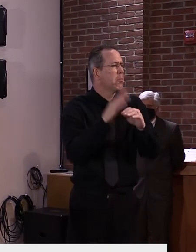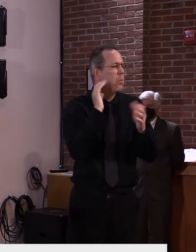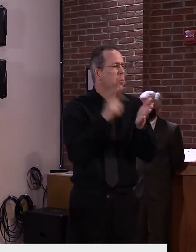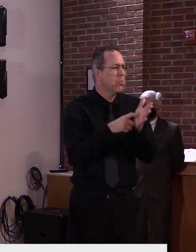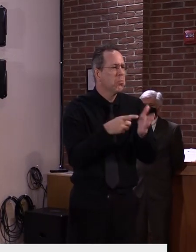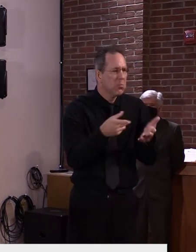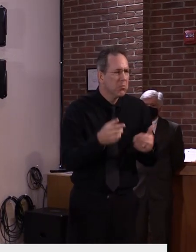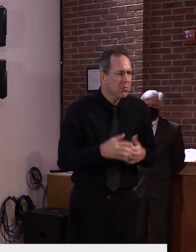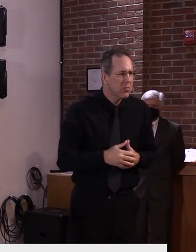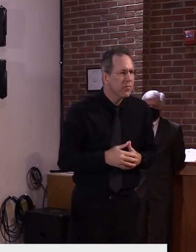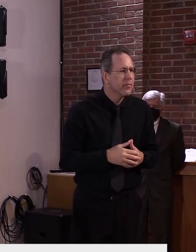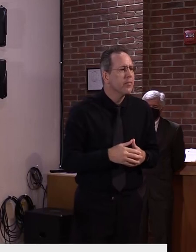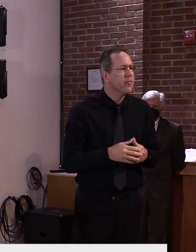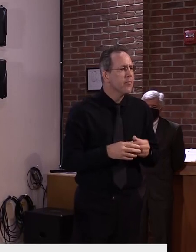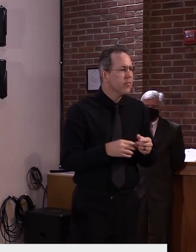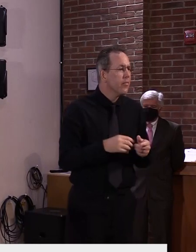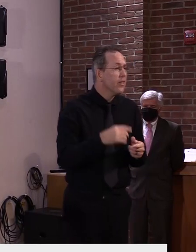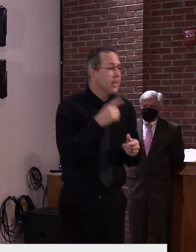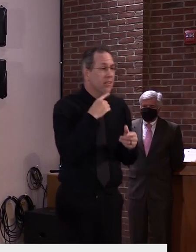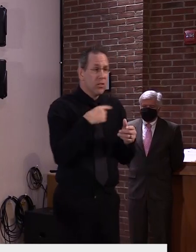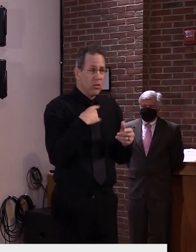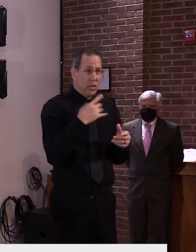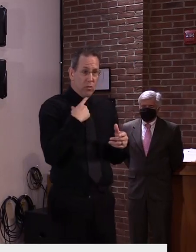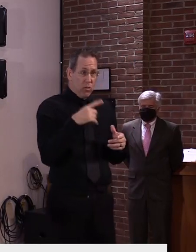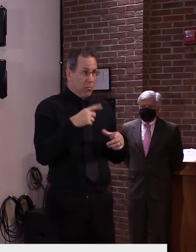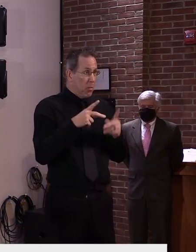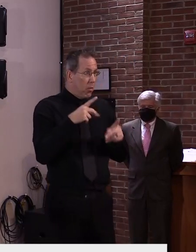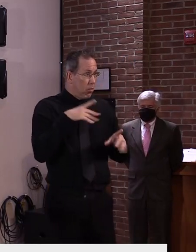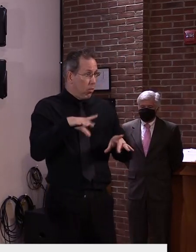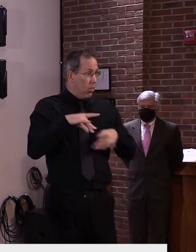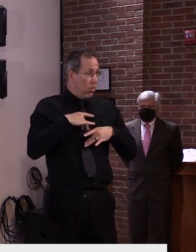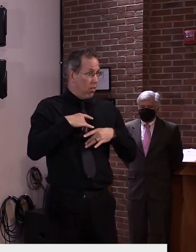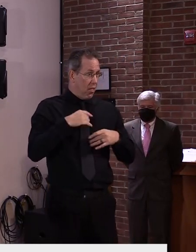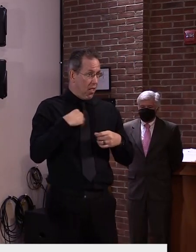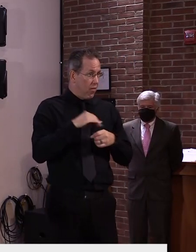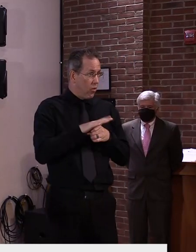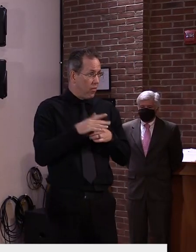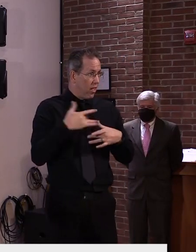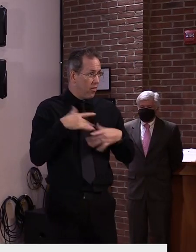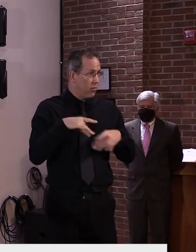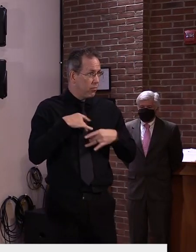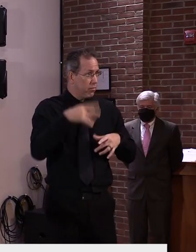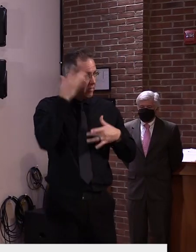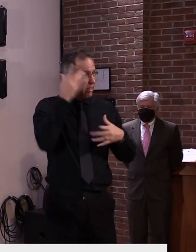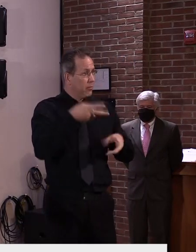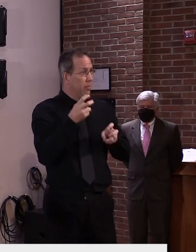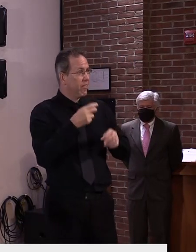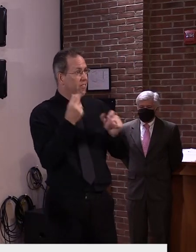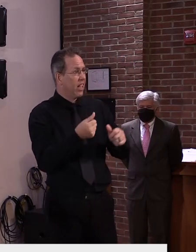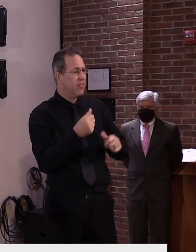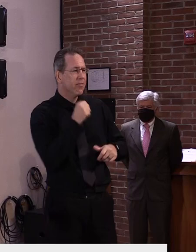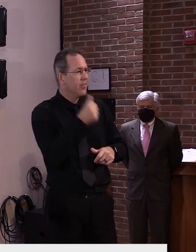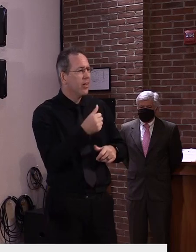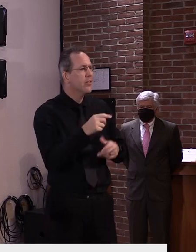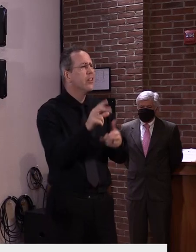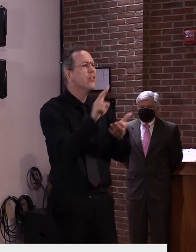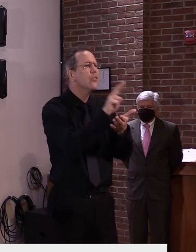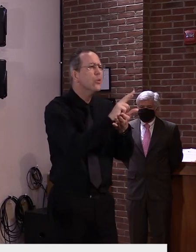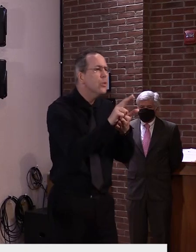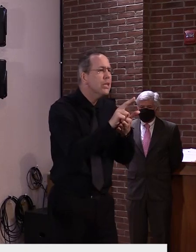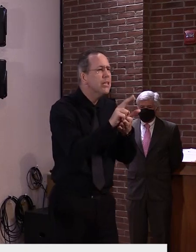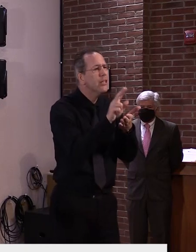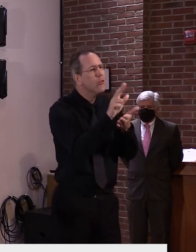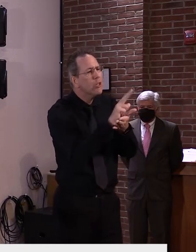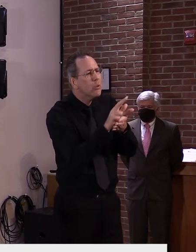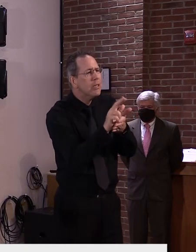for that subset, that begins to occur, you know, 2-3 weeks down the road from when they first became ill. So